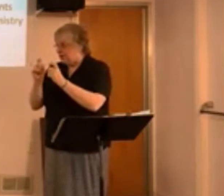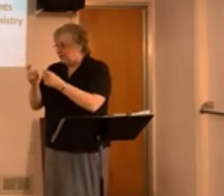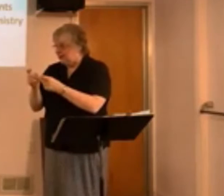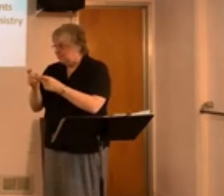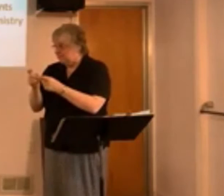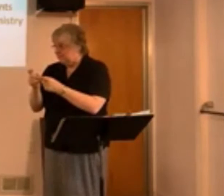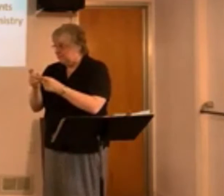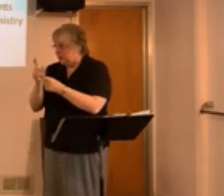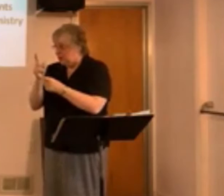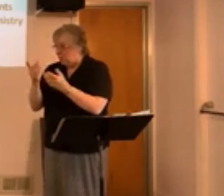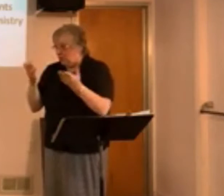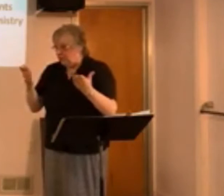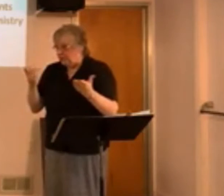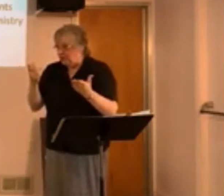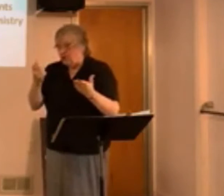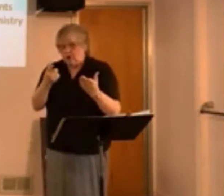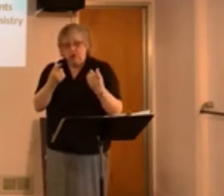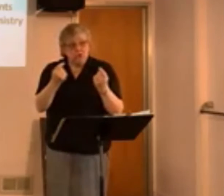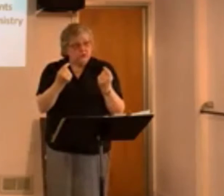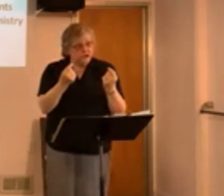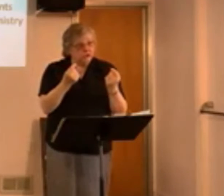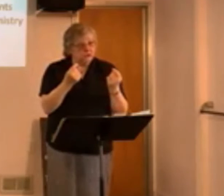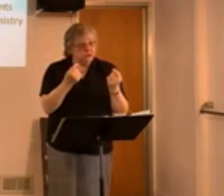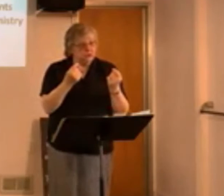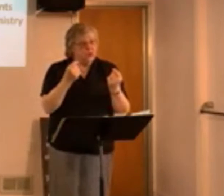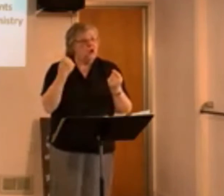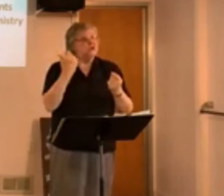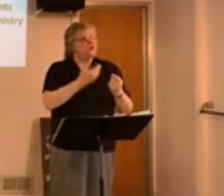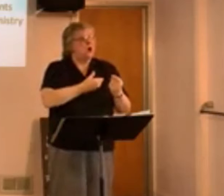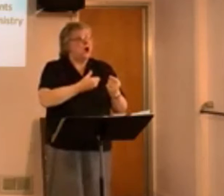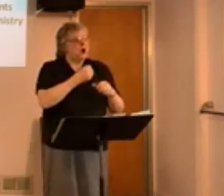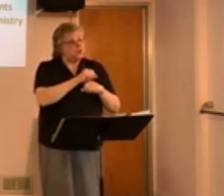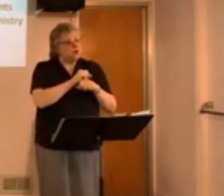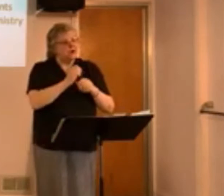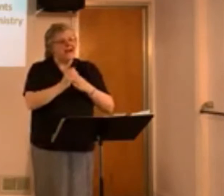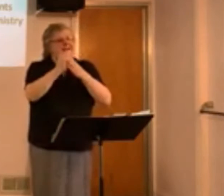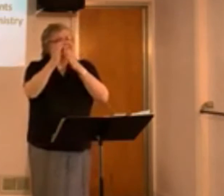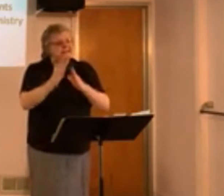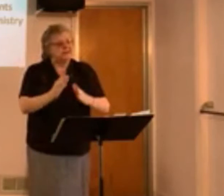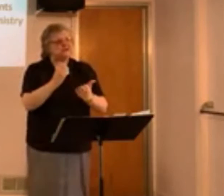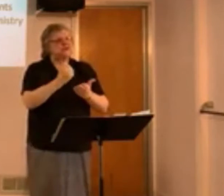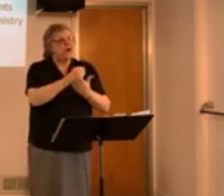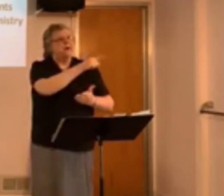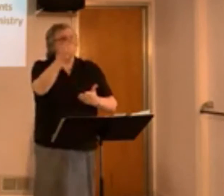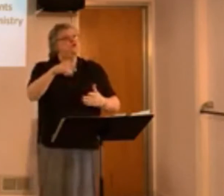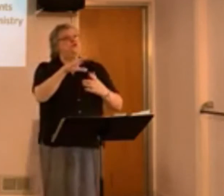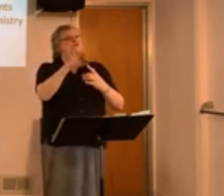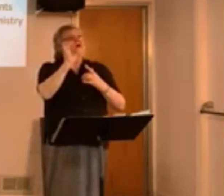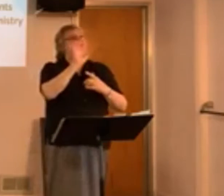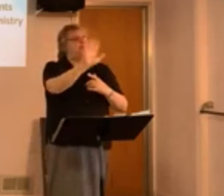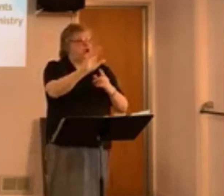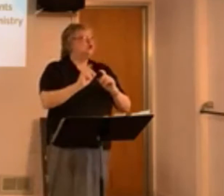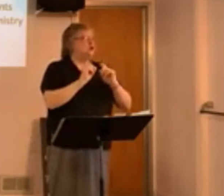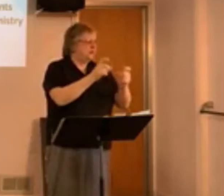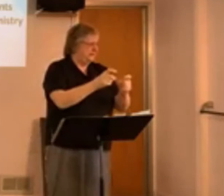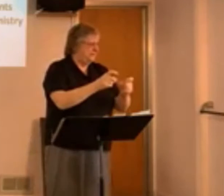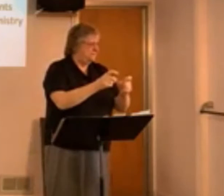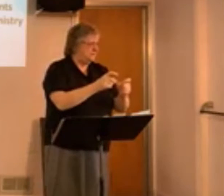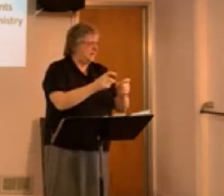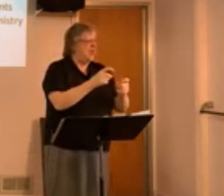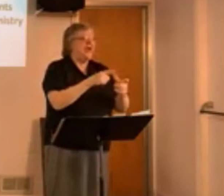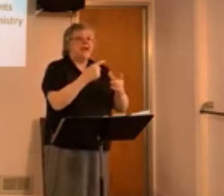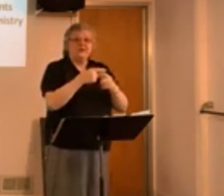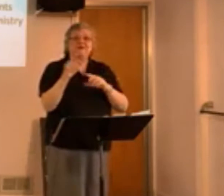so our assignment as leaders in the church is to help you discover what that gift is and then put it into